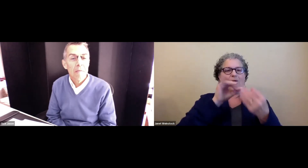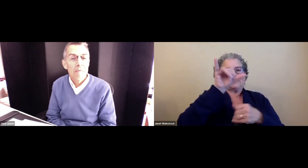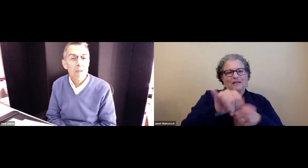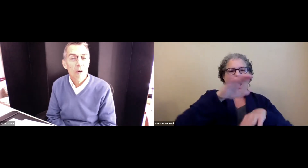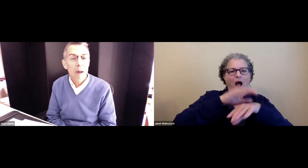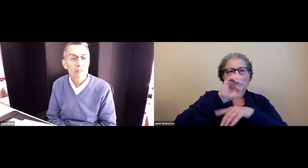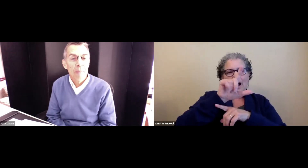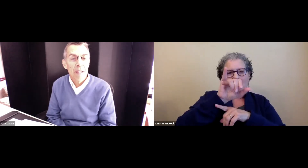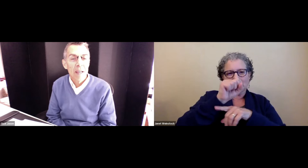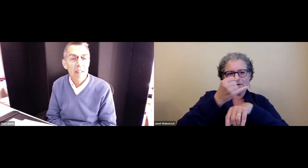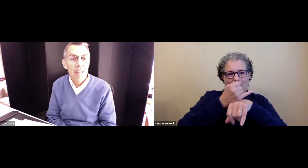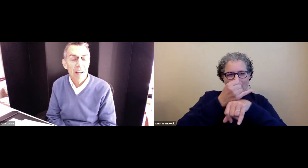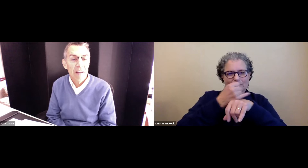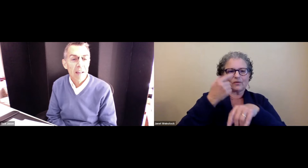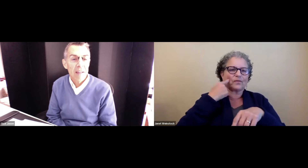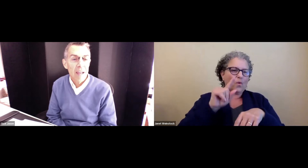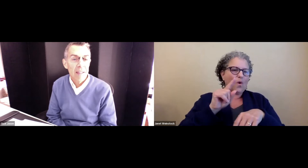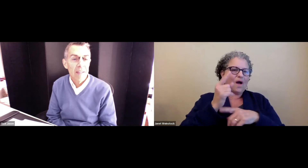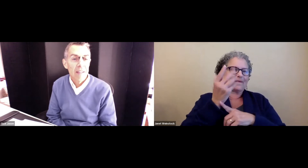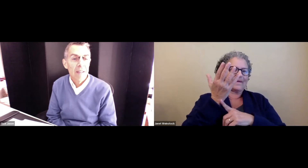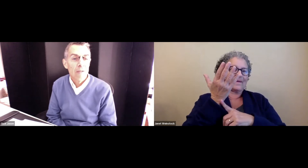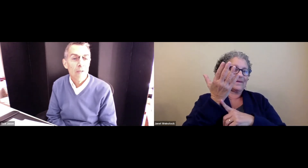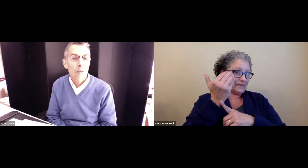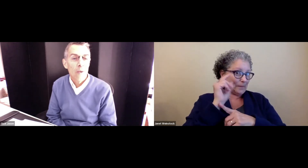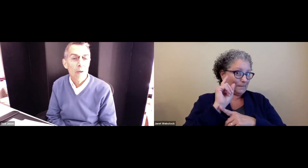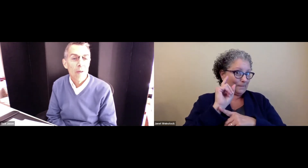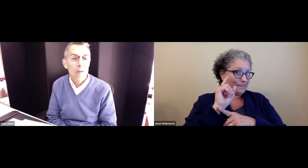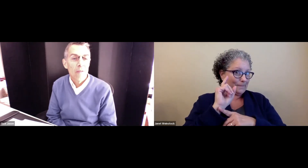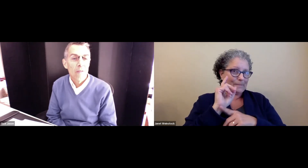So my family stayed on Ellis Island for